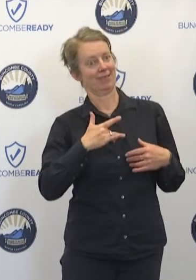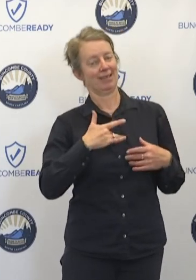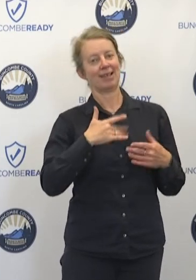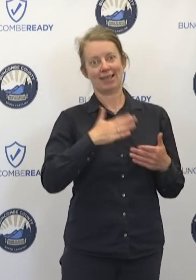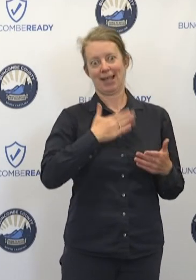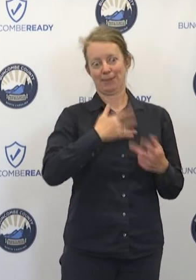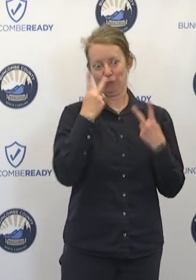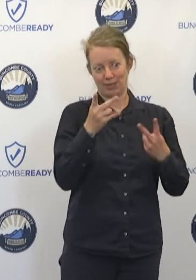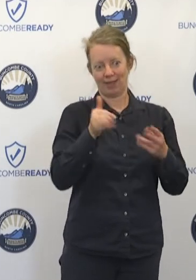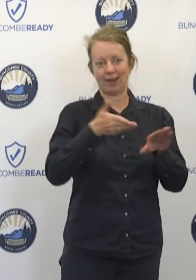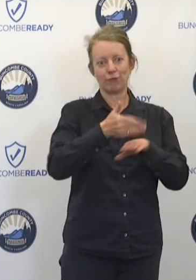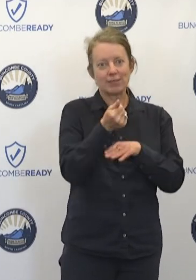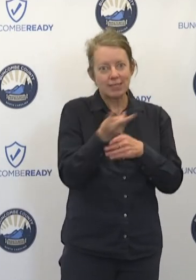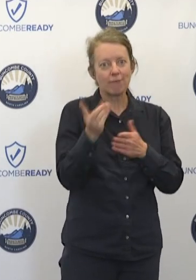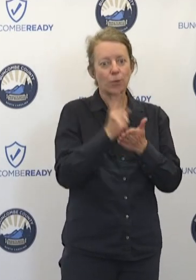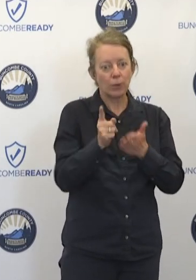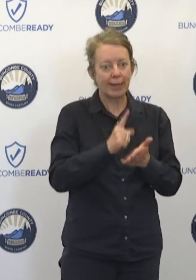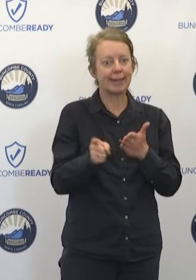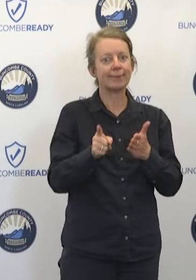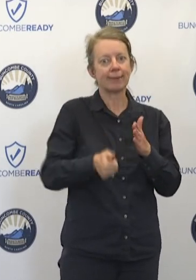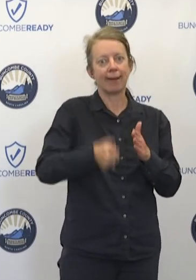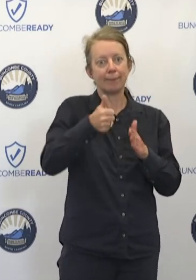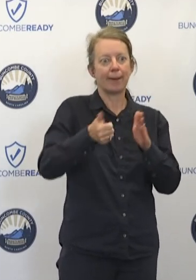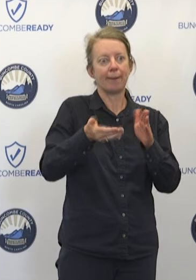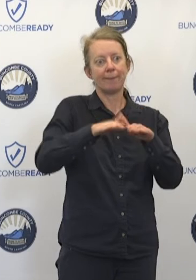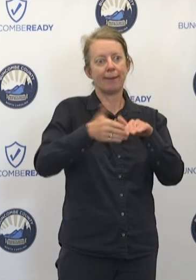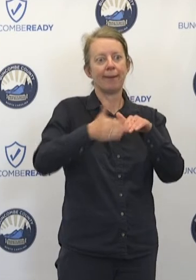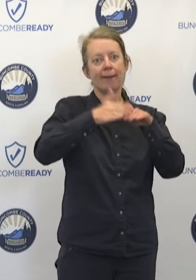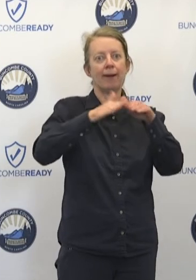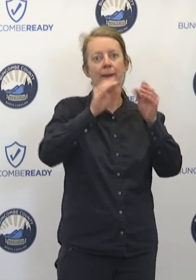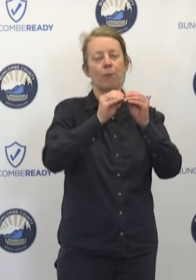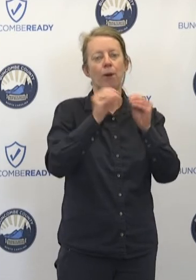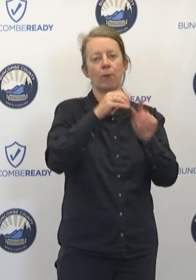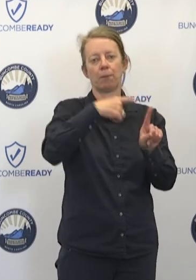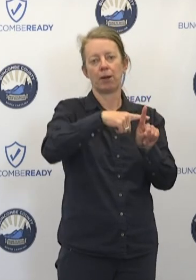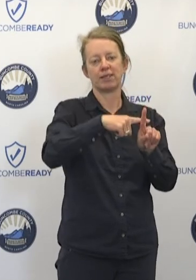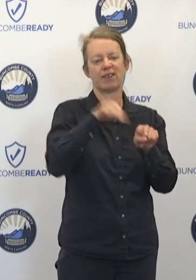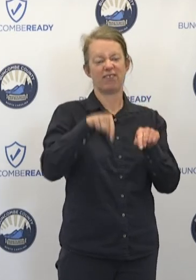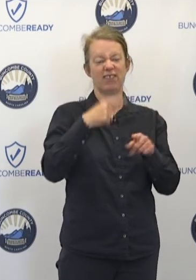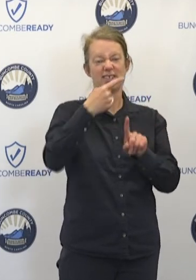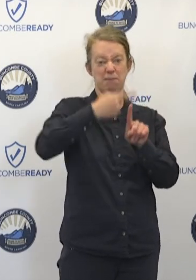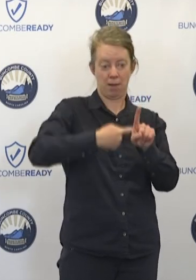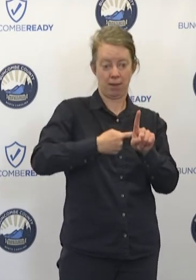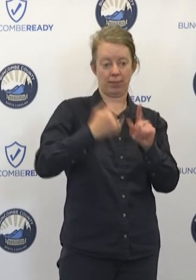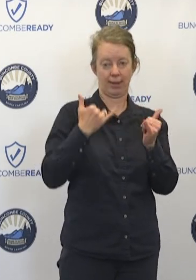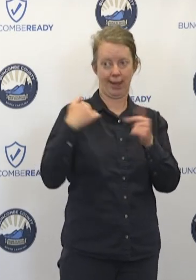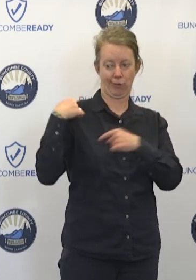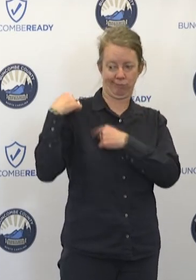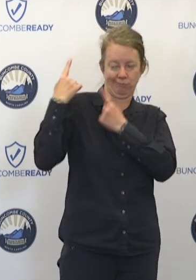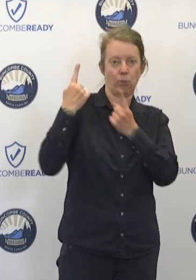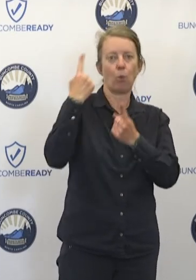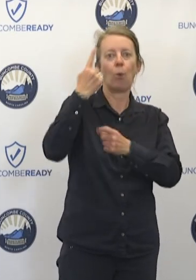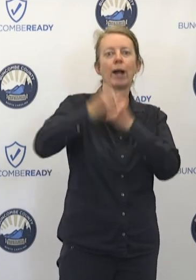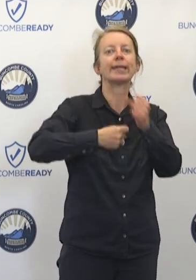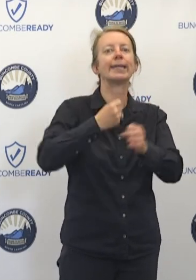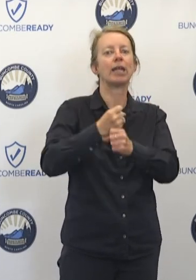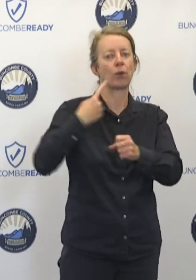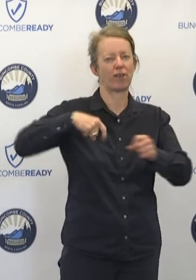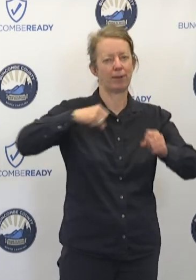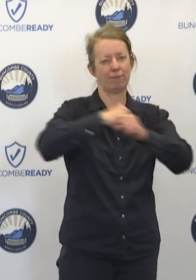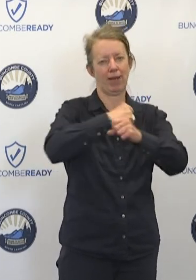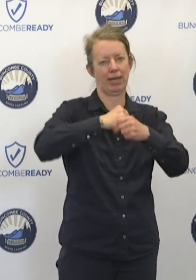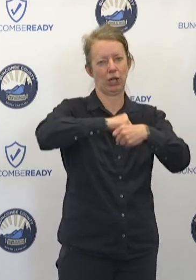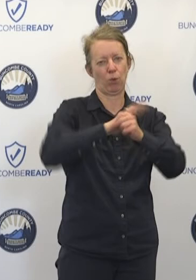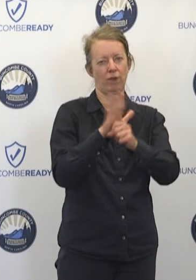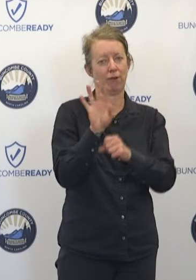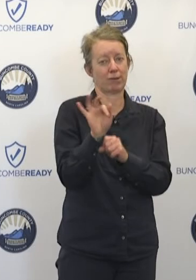surging cases and rising community transmission. This month marks a year-long fight against COVID-19 as our state